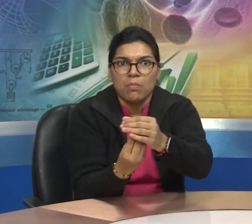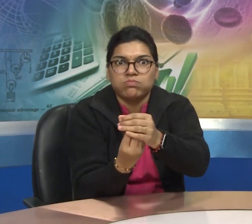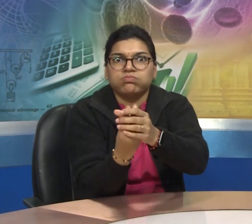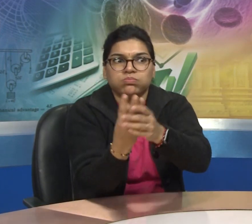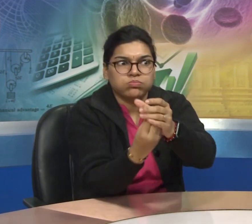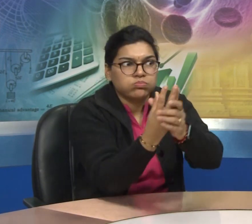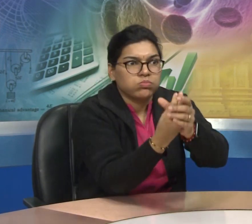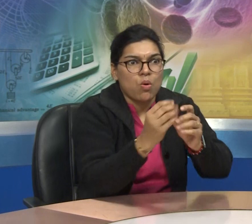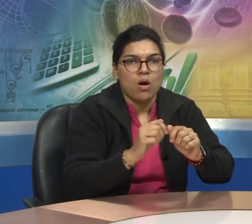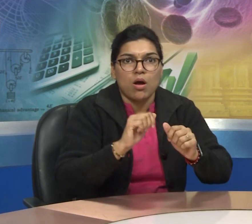organism.